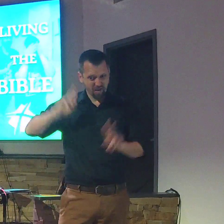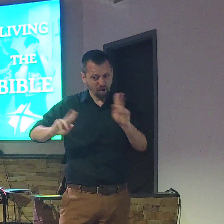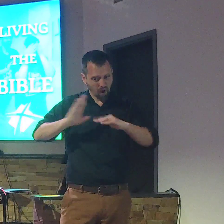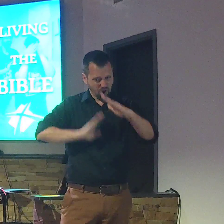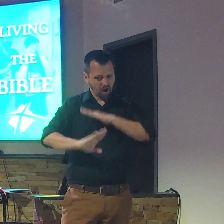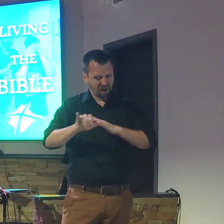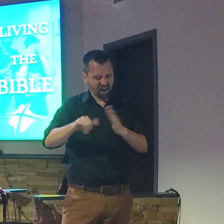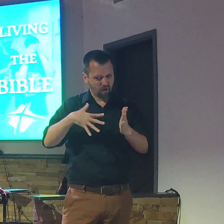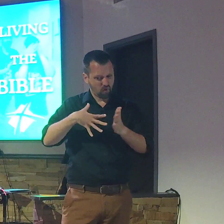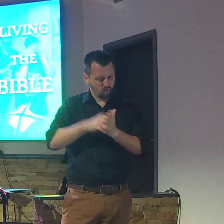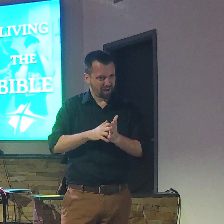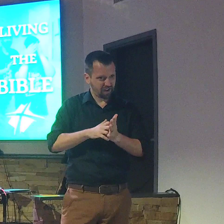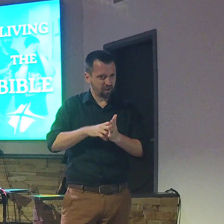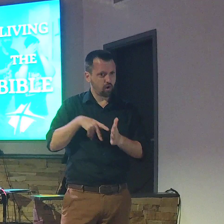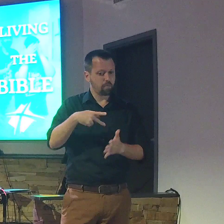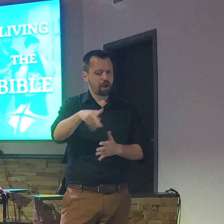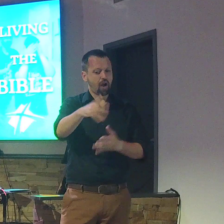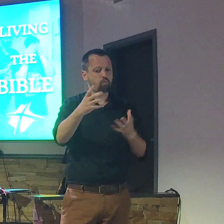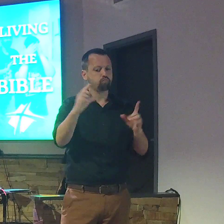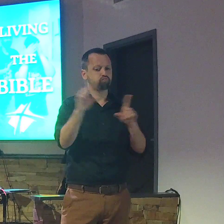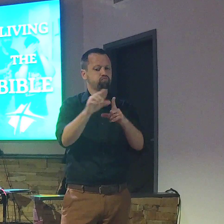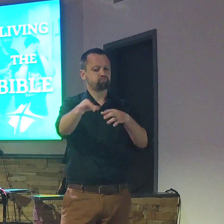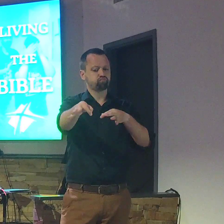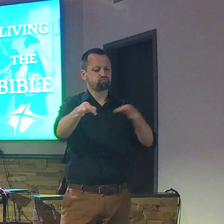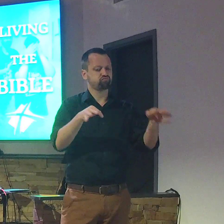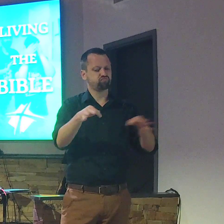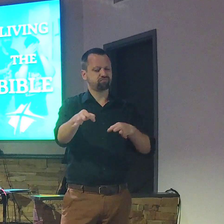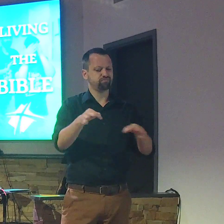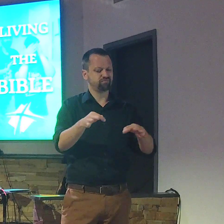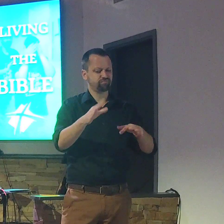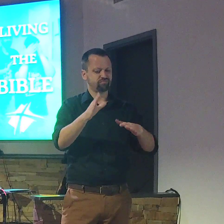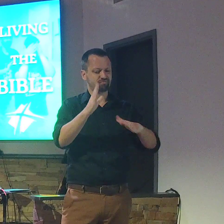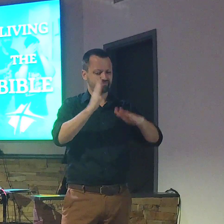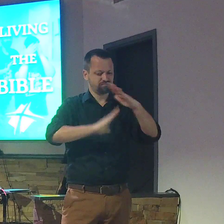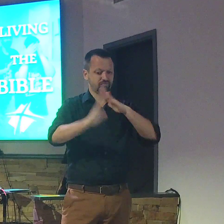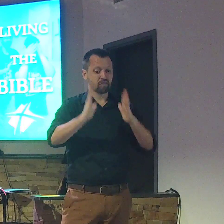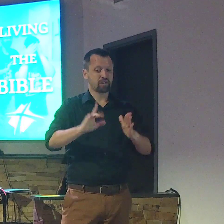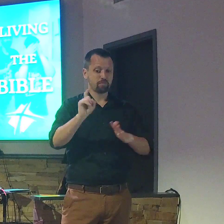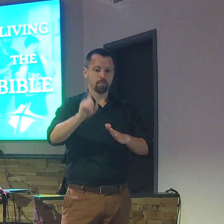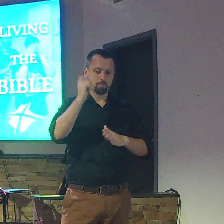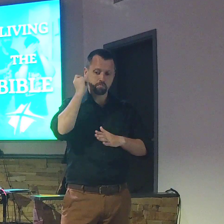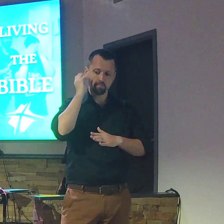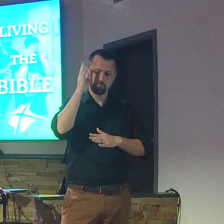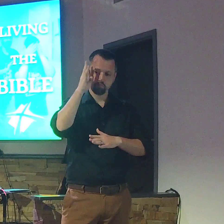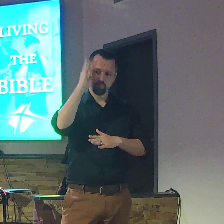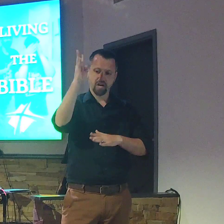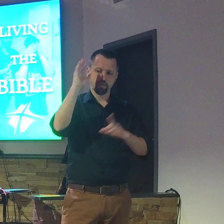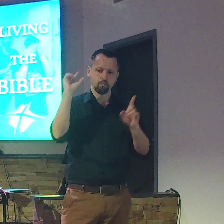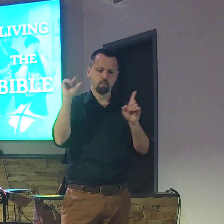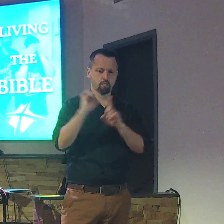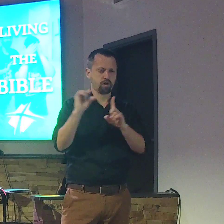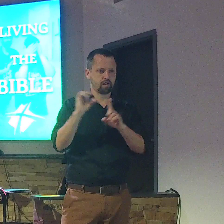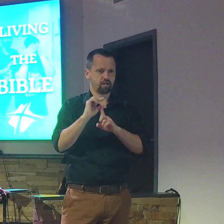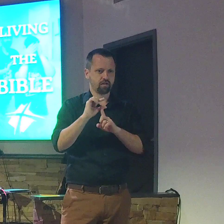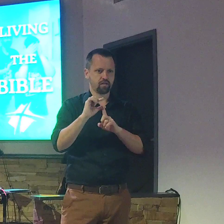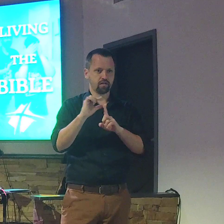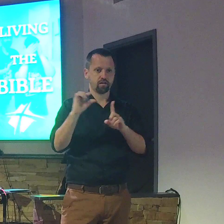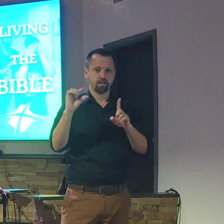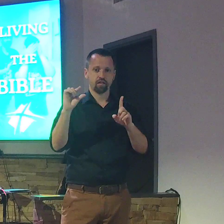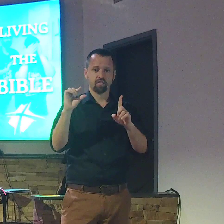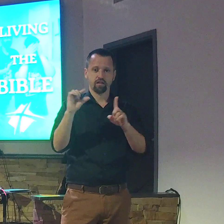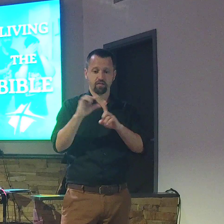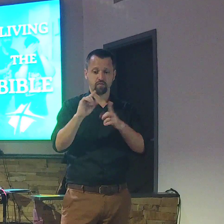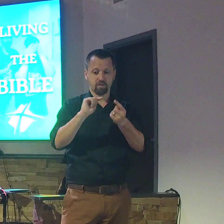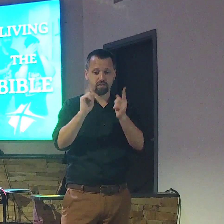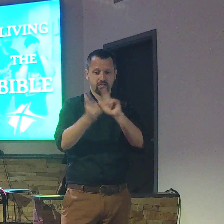to describe the humble person, Paul had to create a word. The word that's used for humble, translated humble